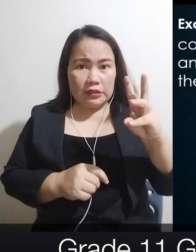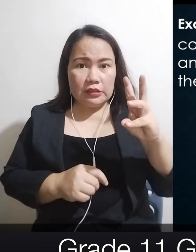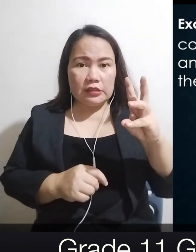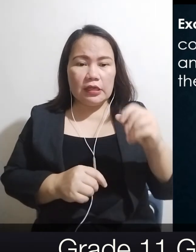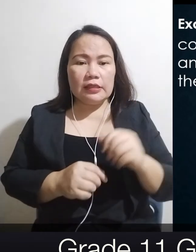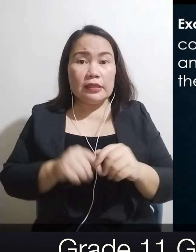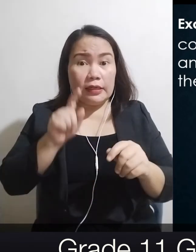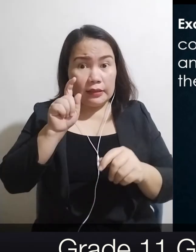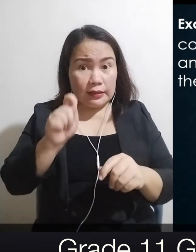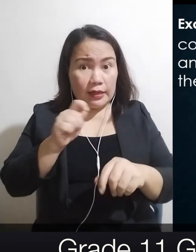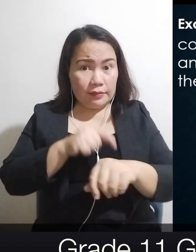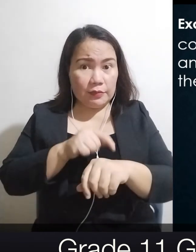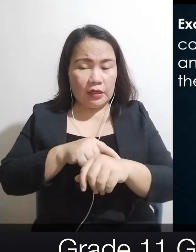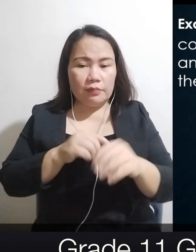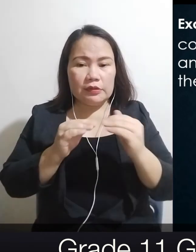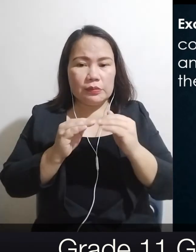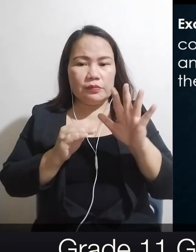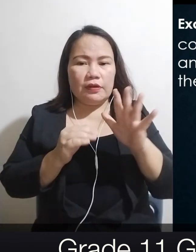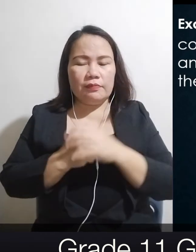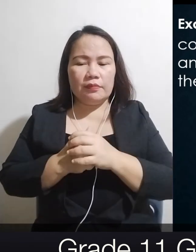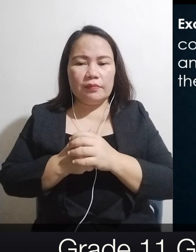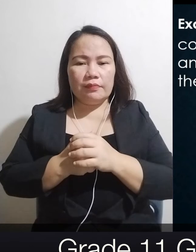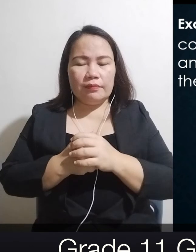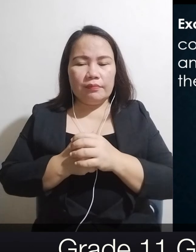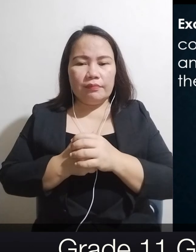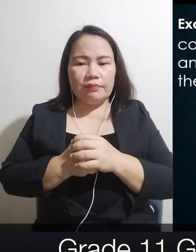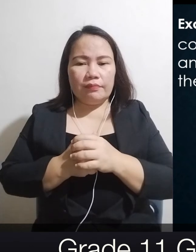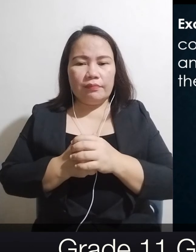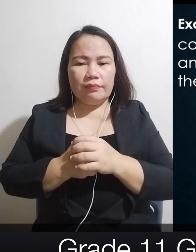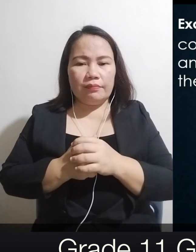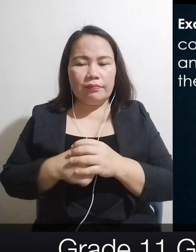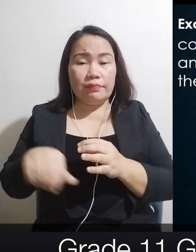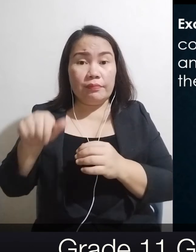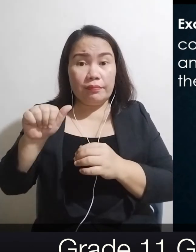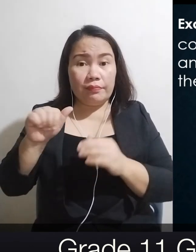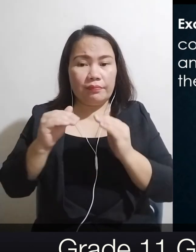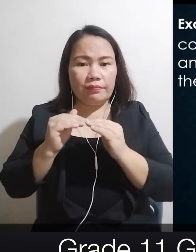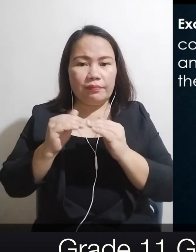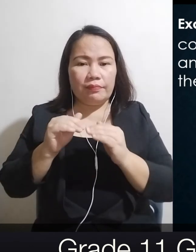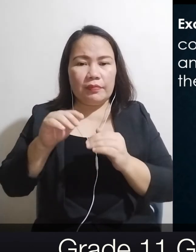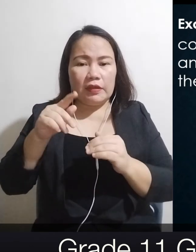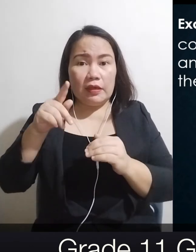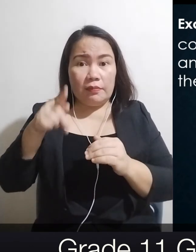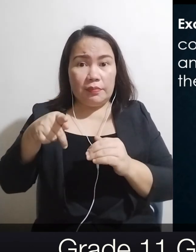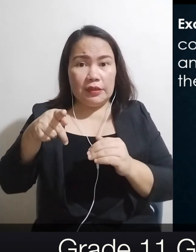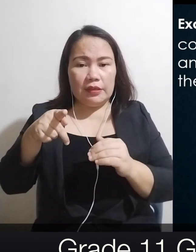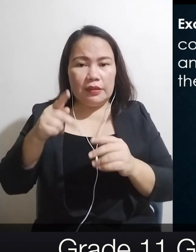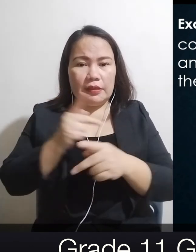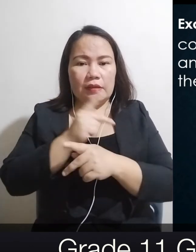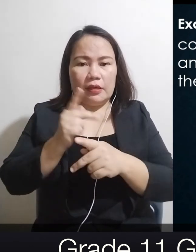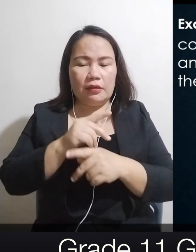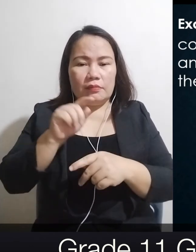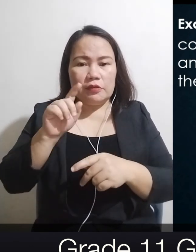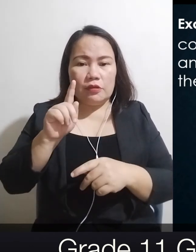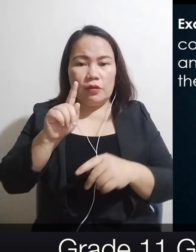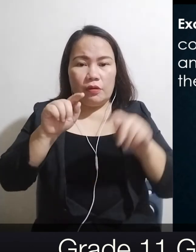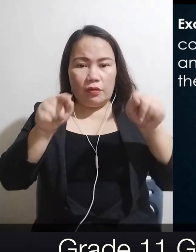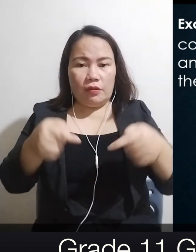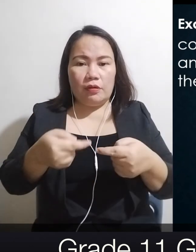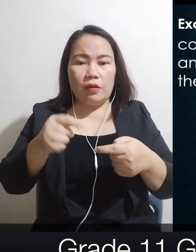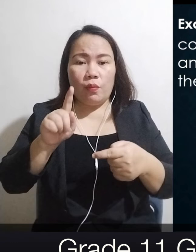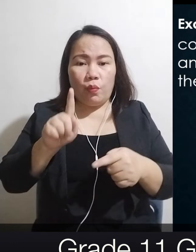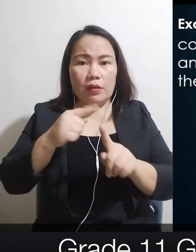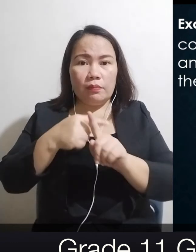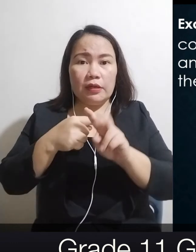So, what you can do is substitute all the given values in the A is equal to P times 1 plus R raised